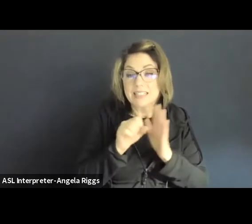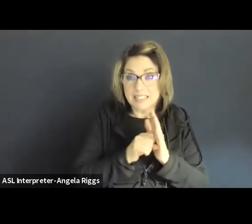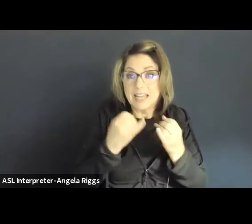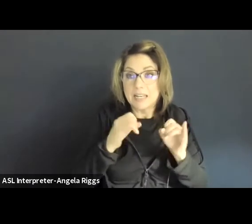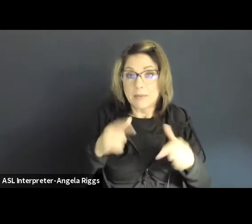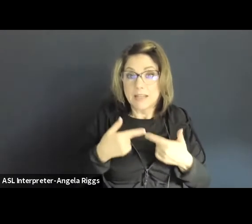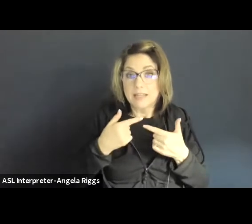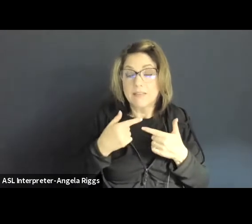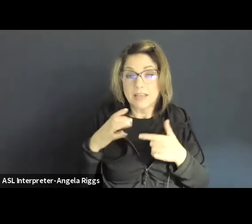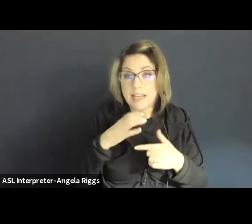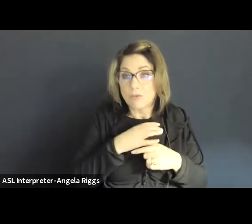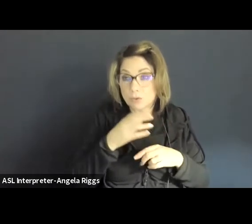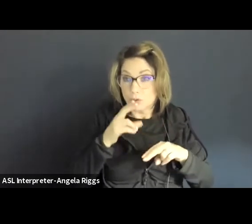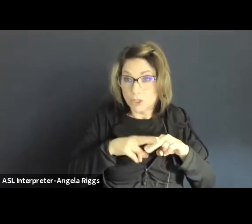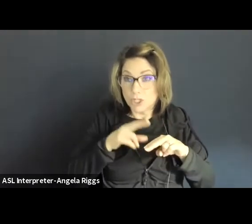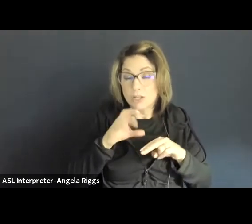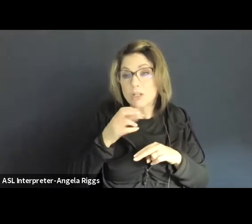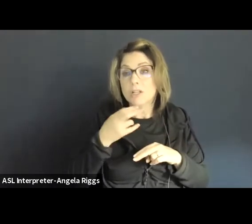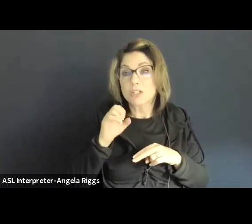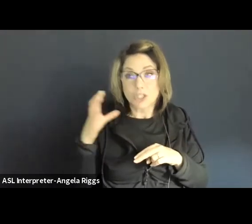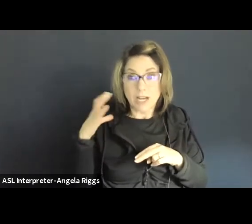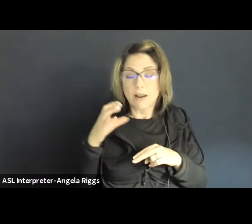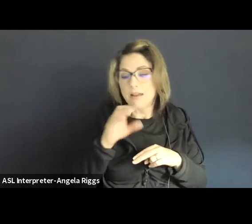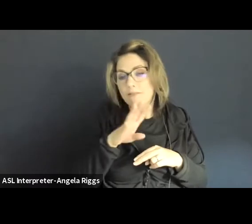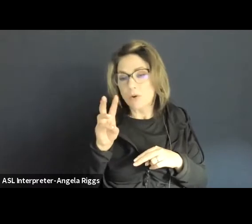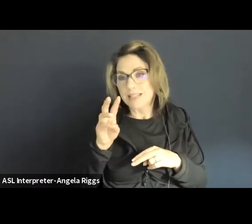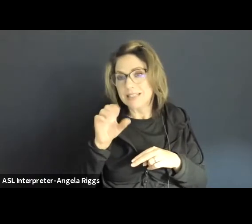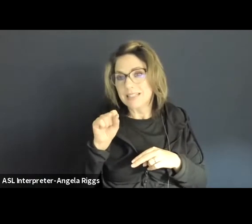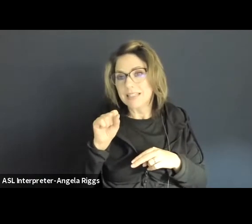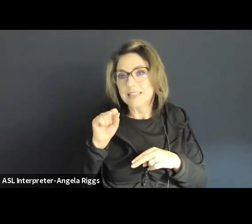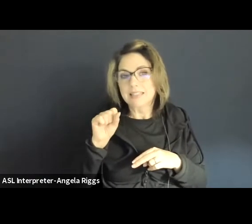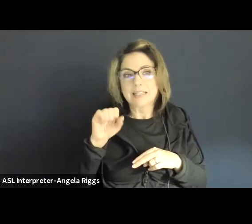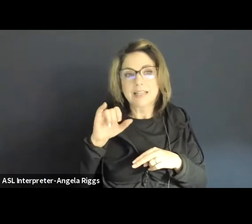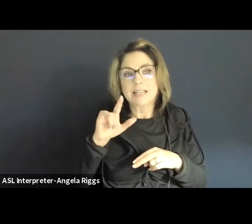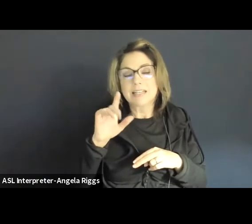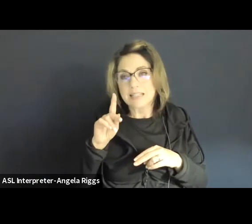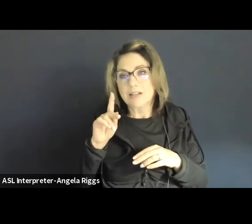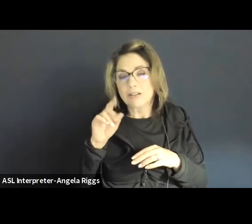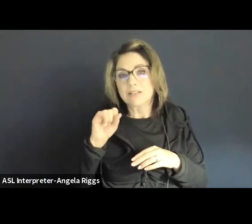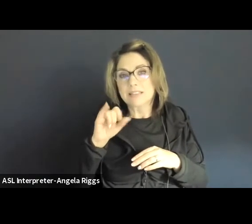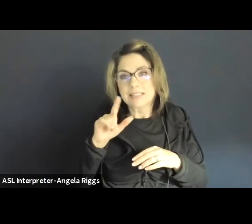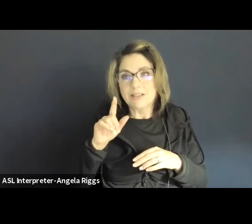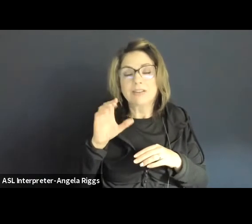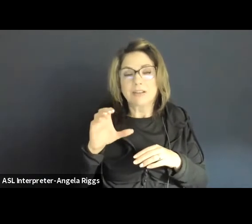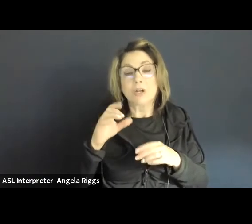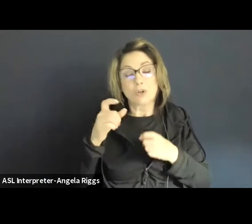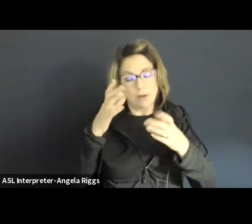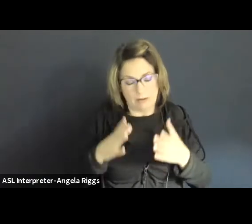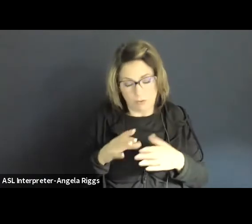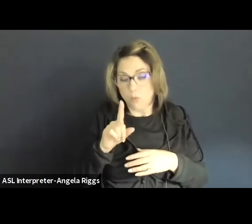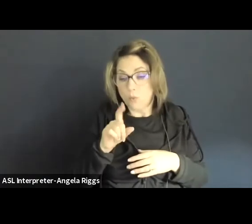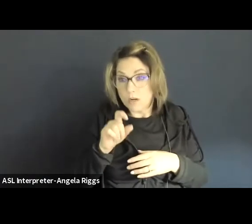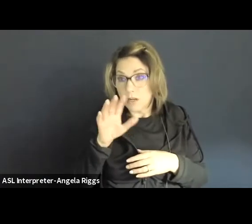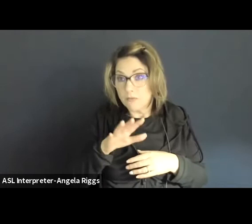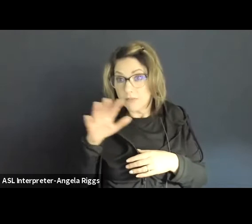council chairs, and 46 SILC executive directors. That's a total of 155